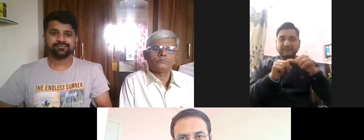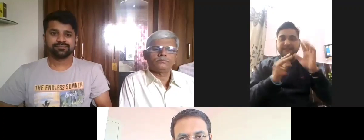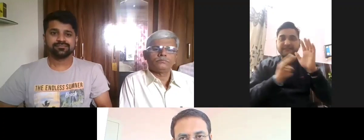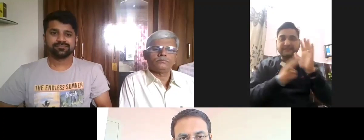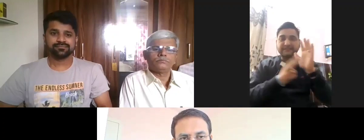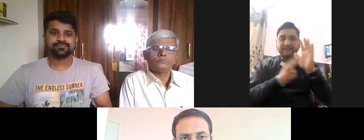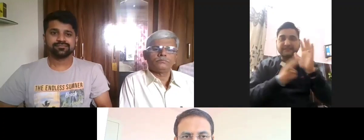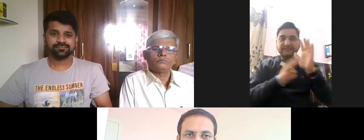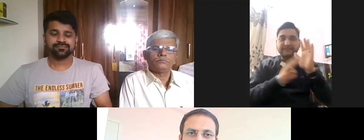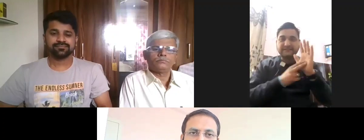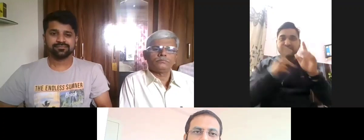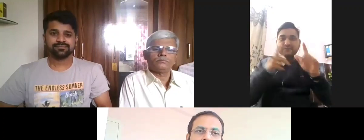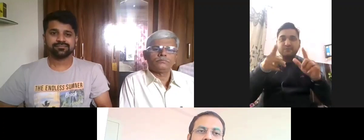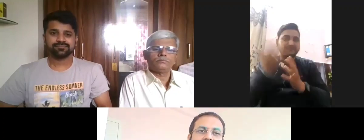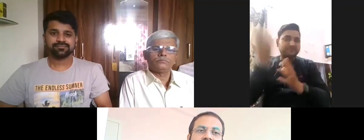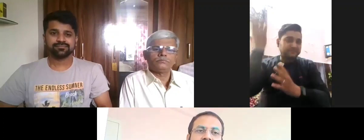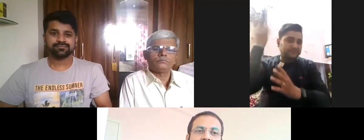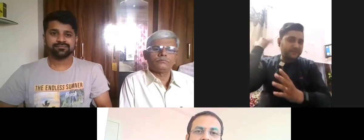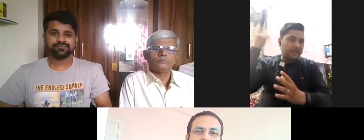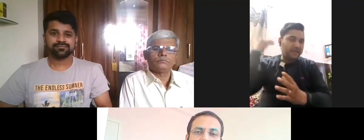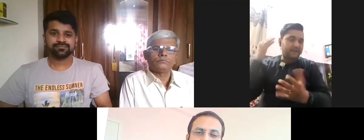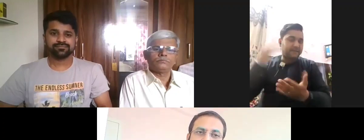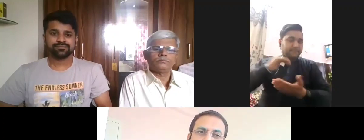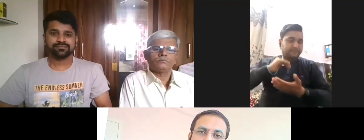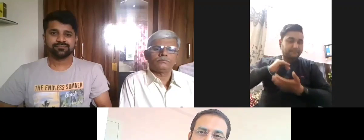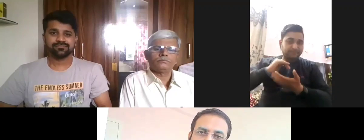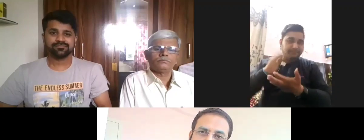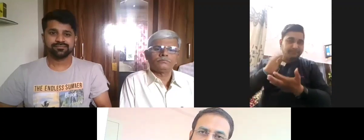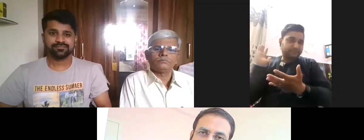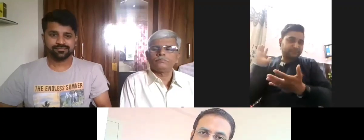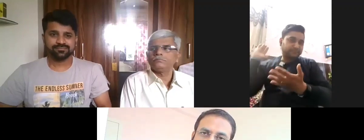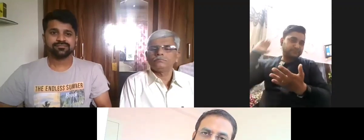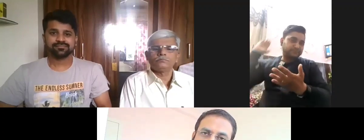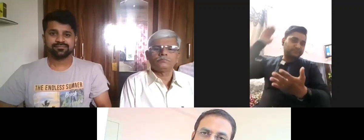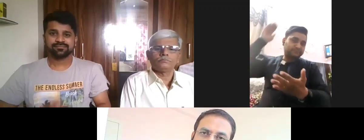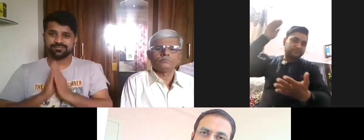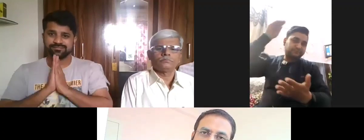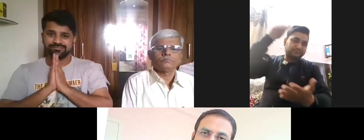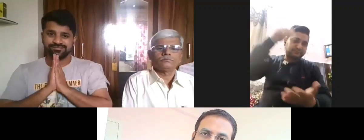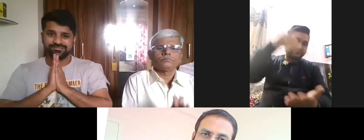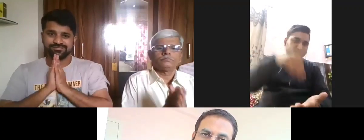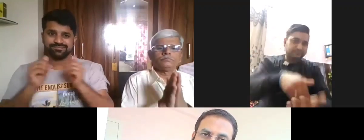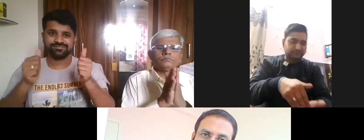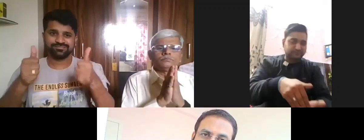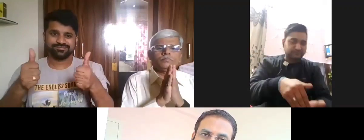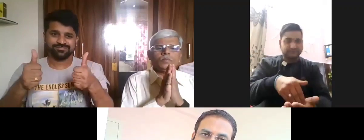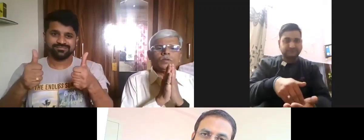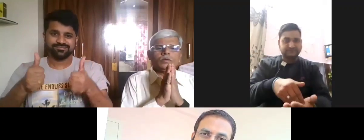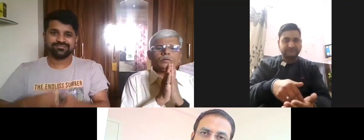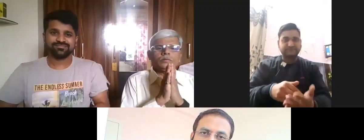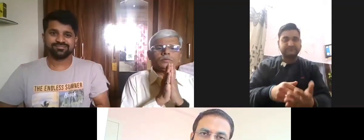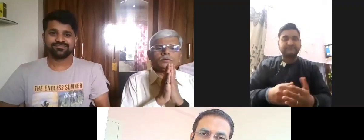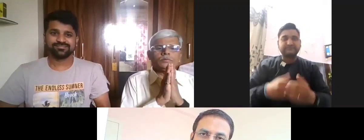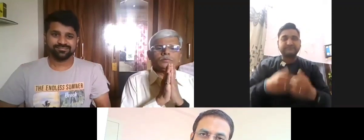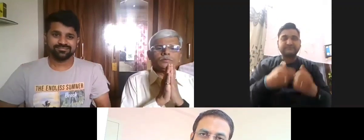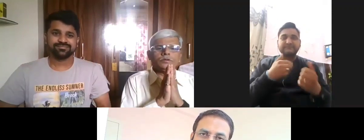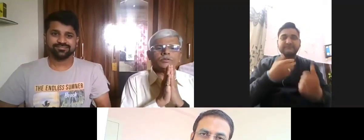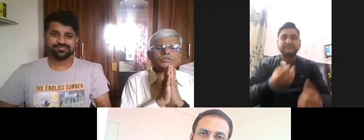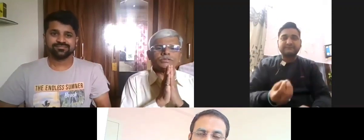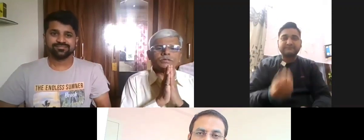yatra. So namaste Chetan ji, aur Chetan ji ke sath jude hain unke father-in-law Suresh